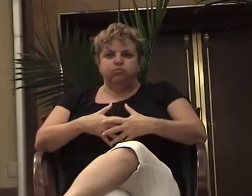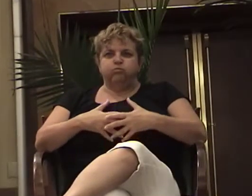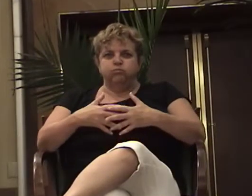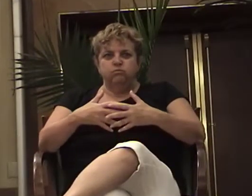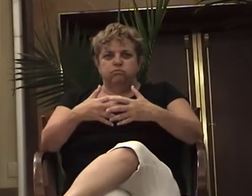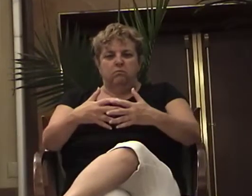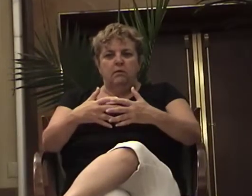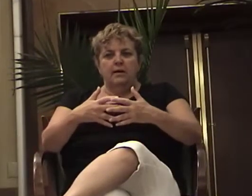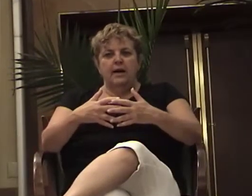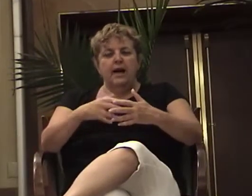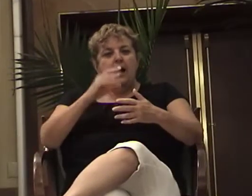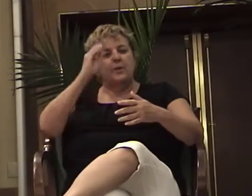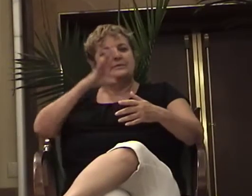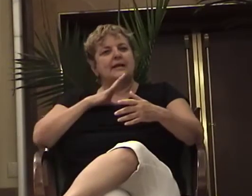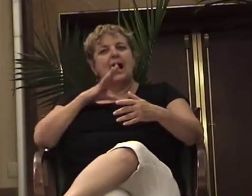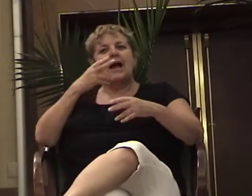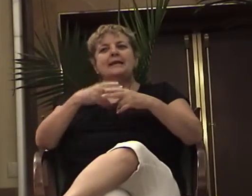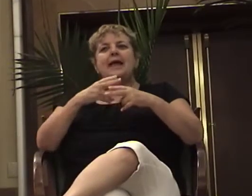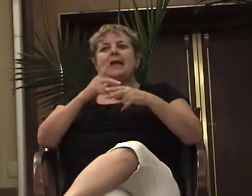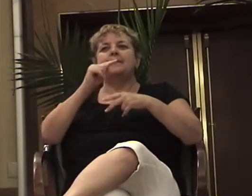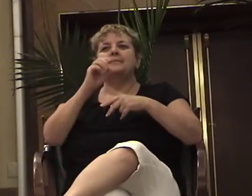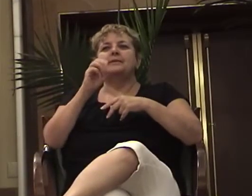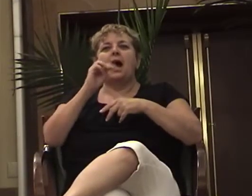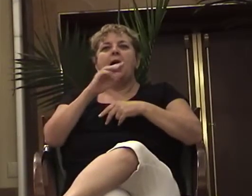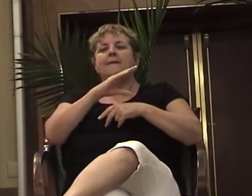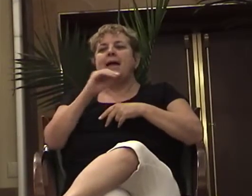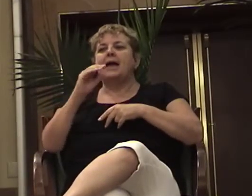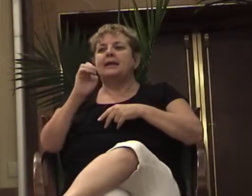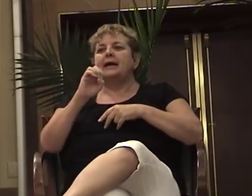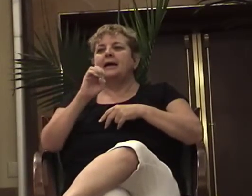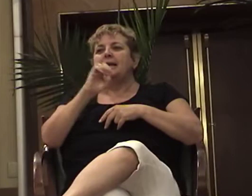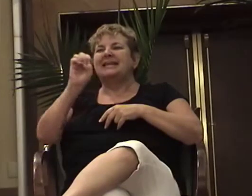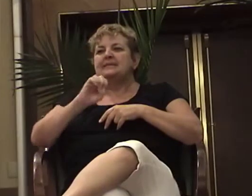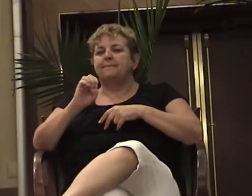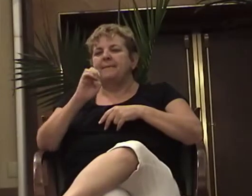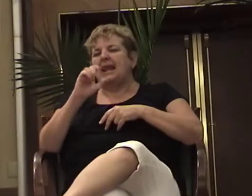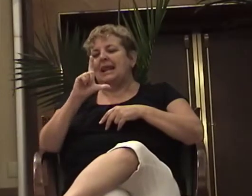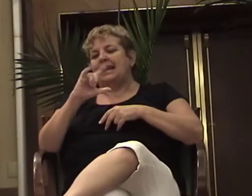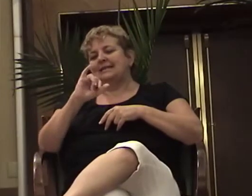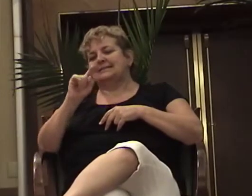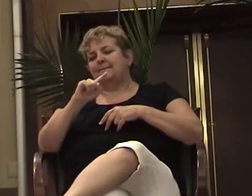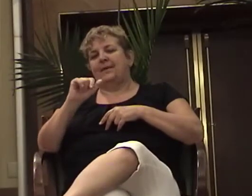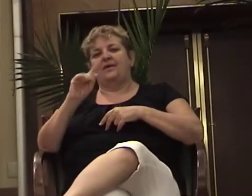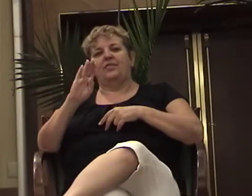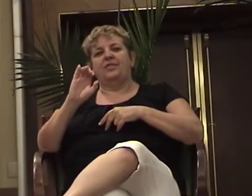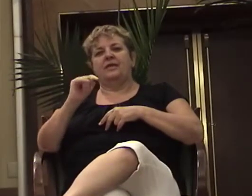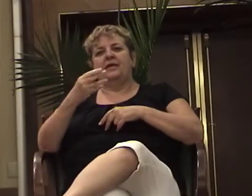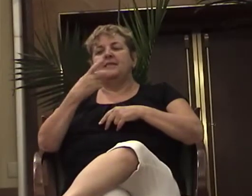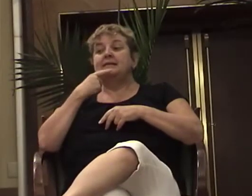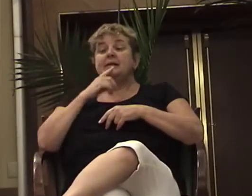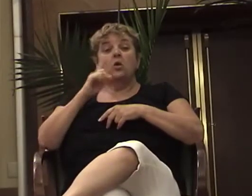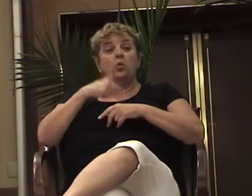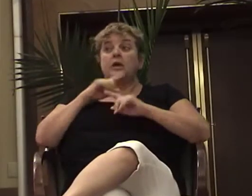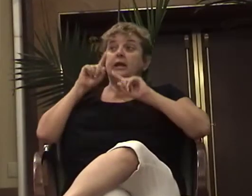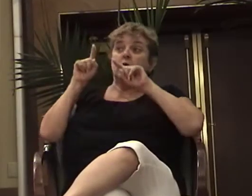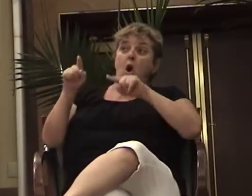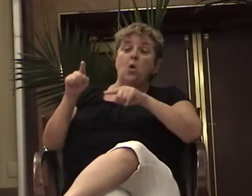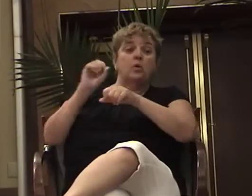guy named Tom and his wife Elizabeth says, Angie, look, we're going to open up a restaurant in Bloomington, Indiana. Why don't you come with it? I said,